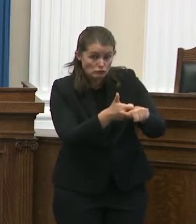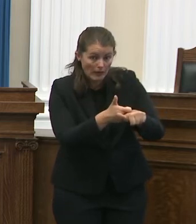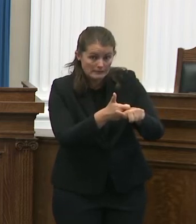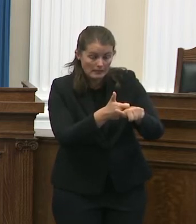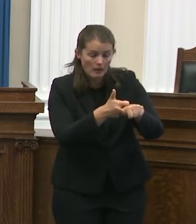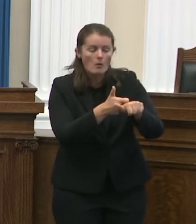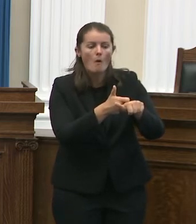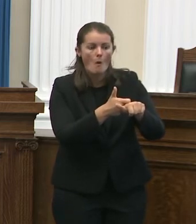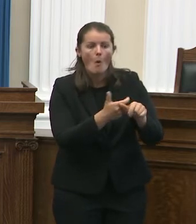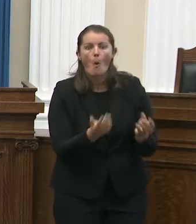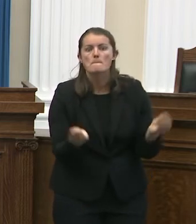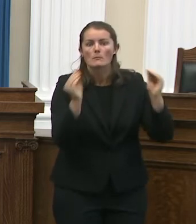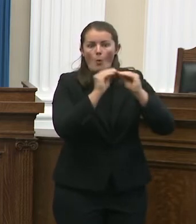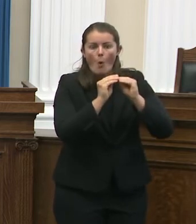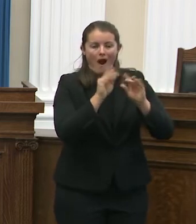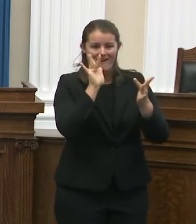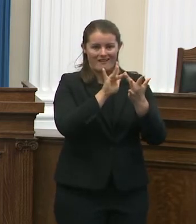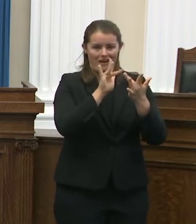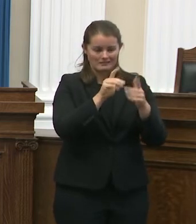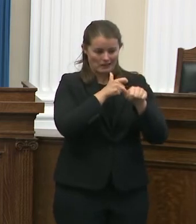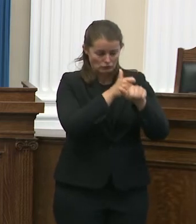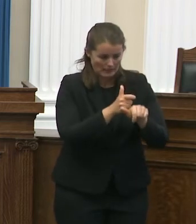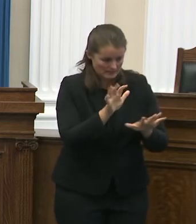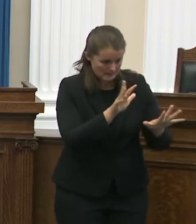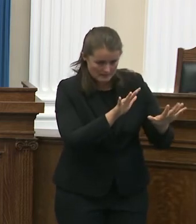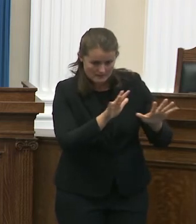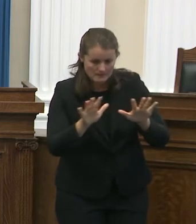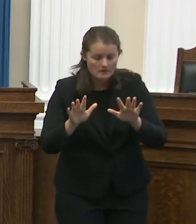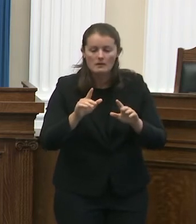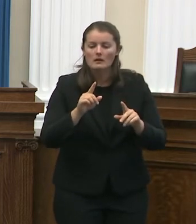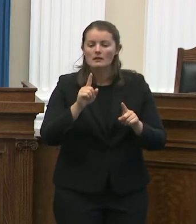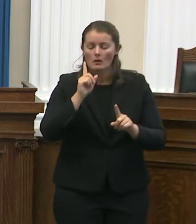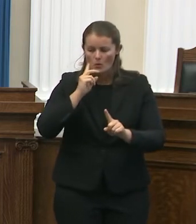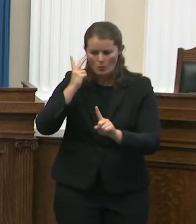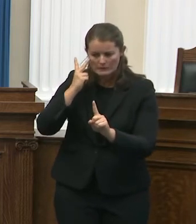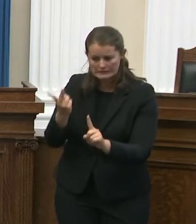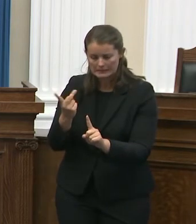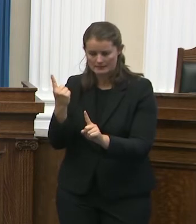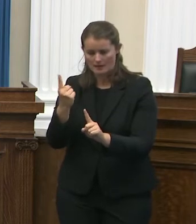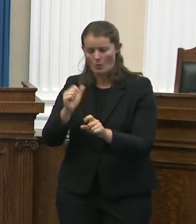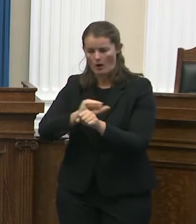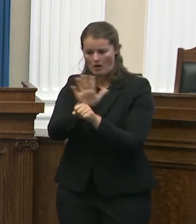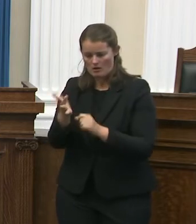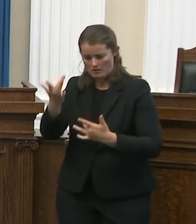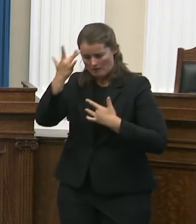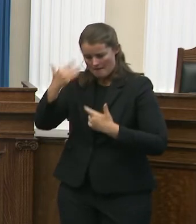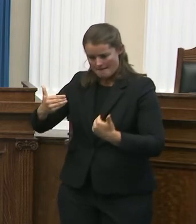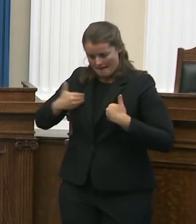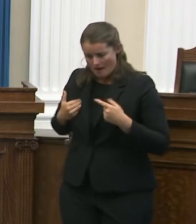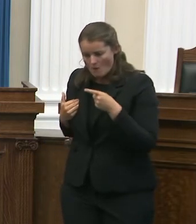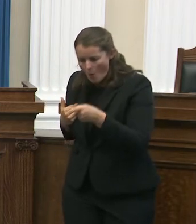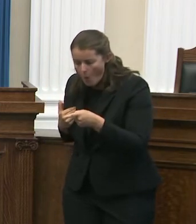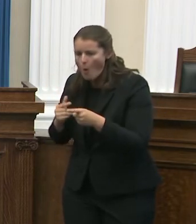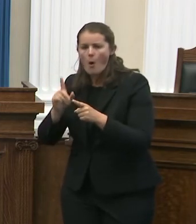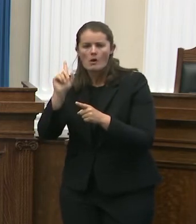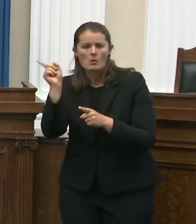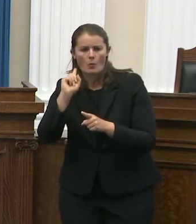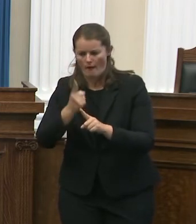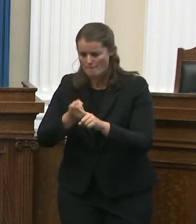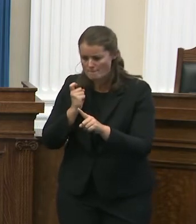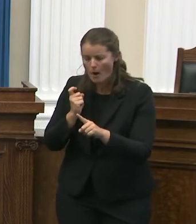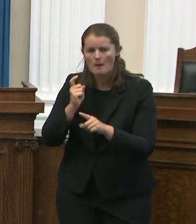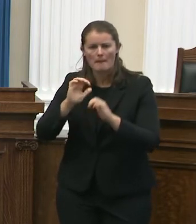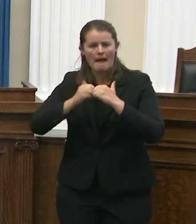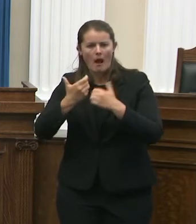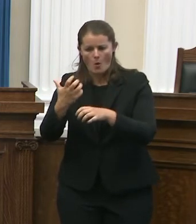exposed to the virus are aware and can take the appropriate actions to safeguard their health and the health of others.